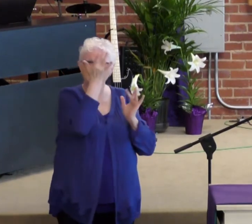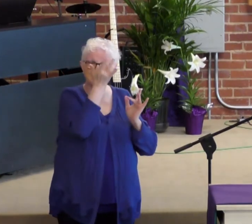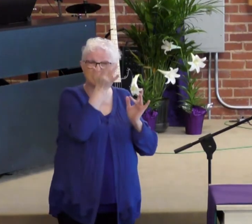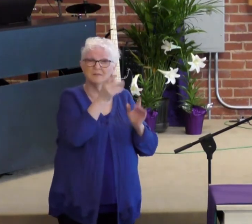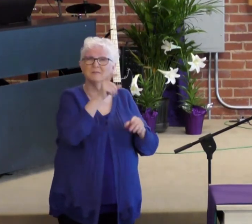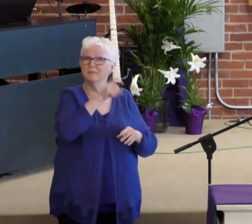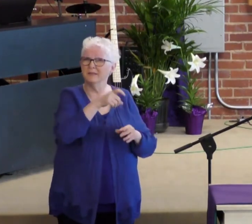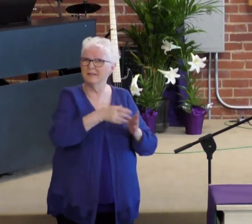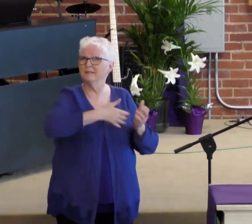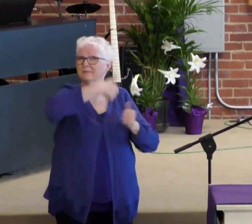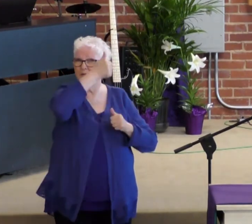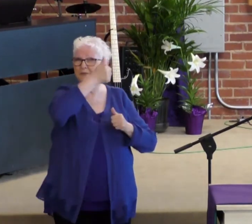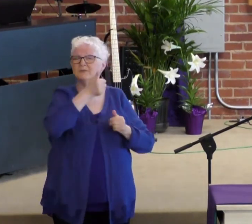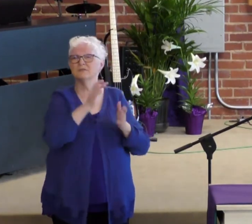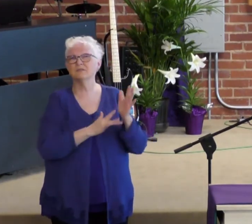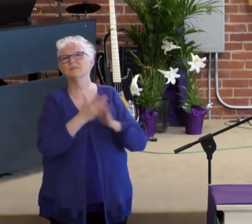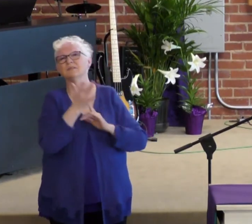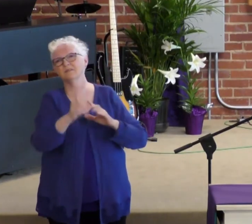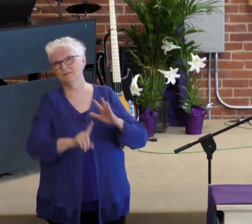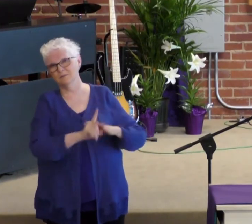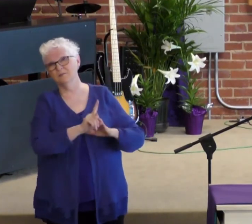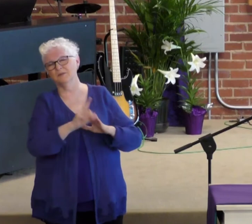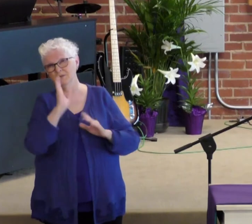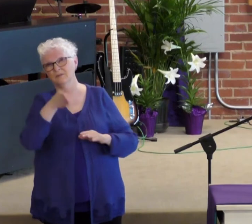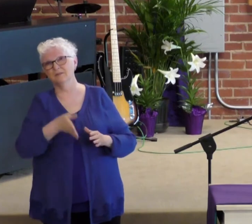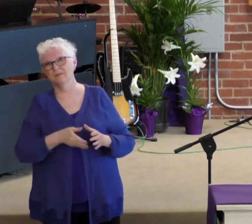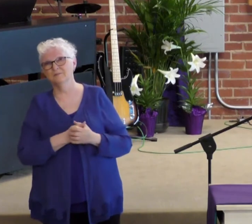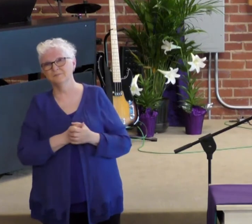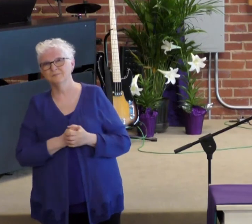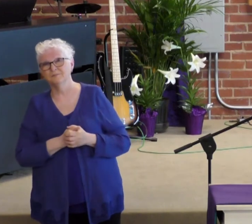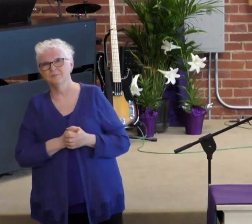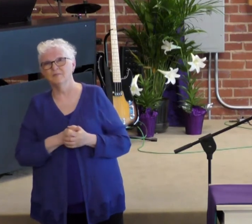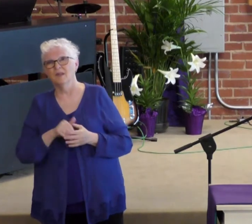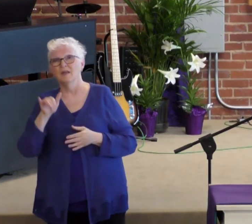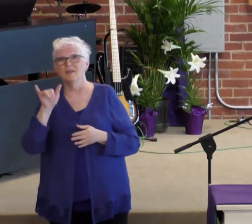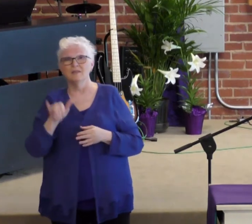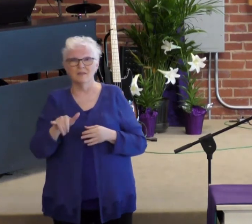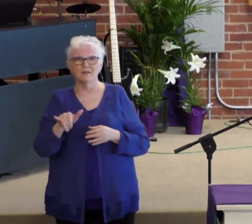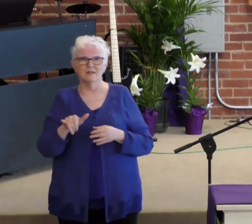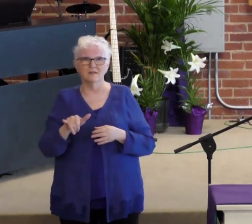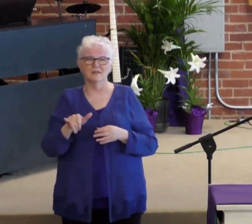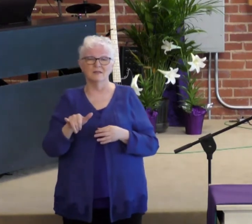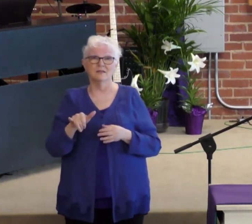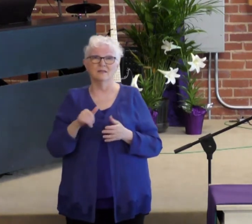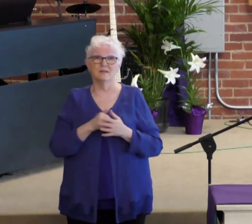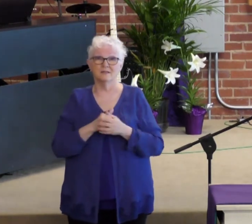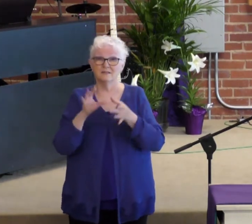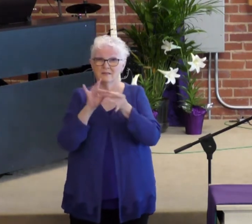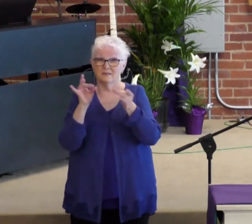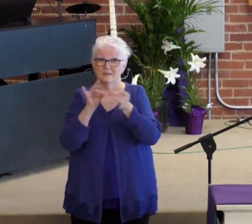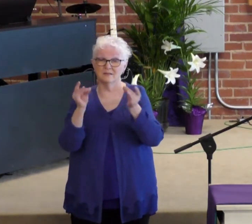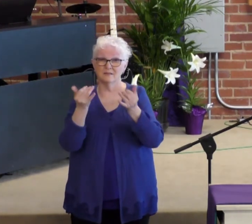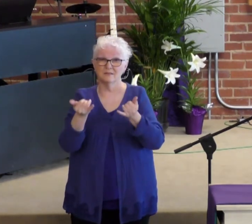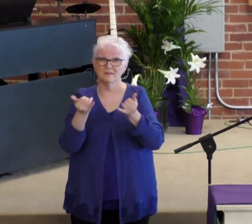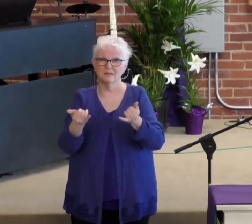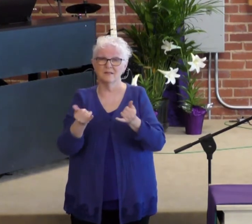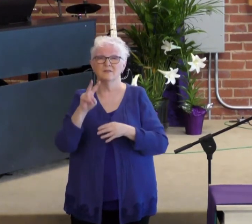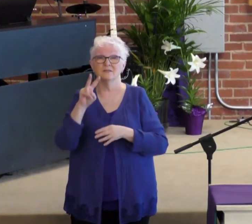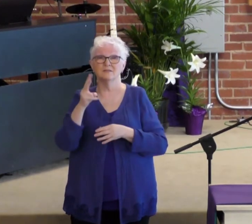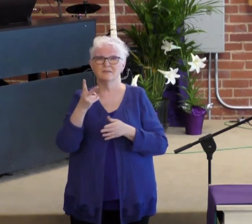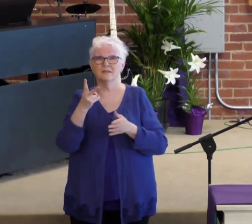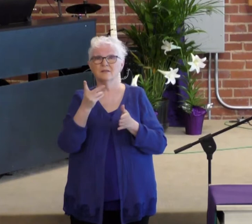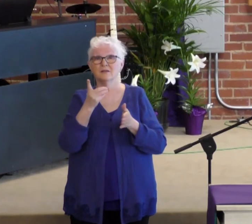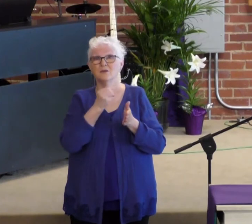most, he will appear. That's what the text is about today that I have read on this second weekend of